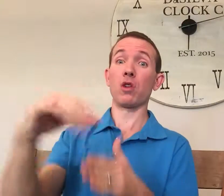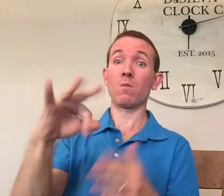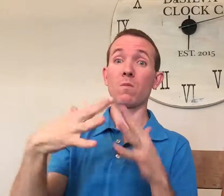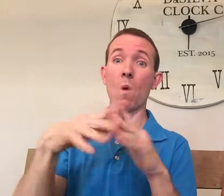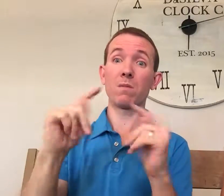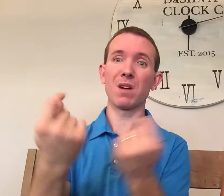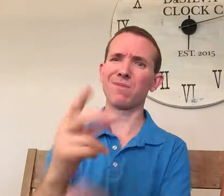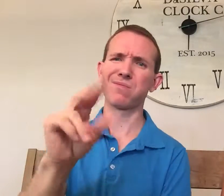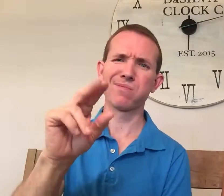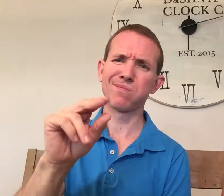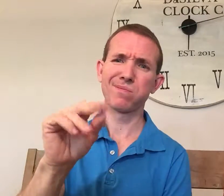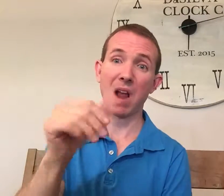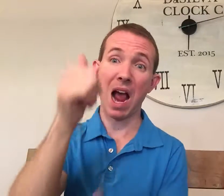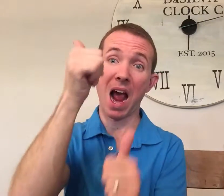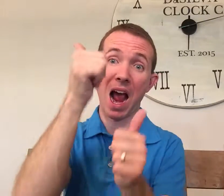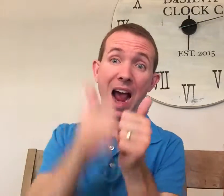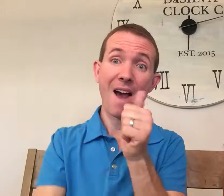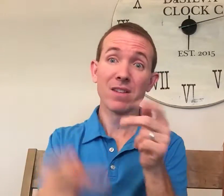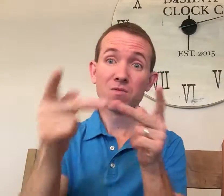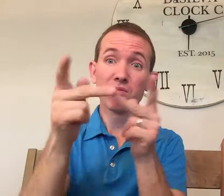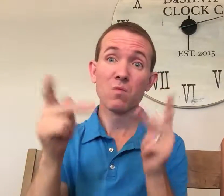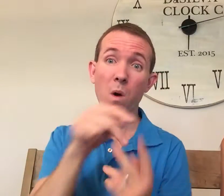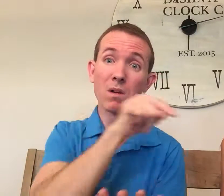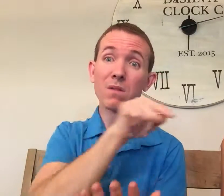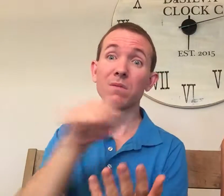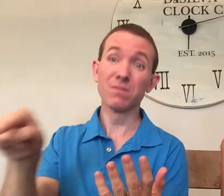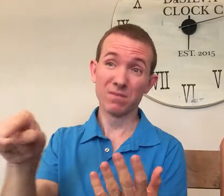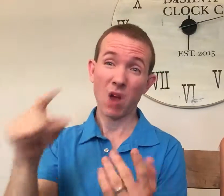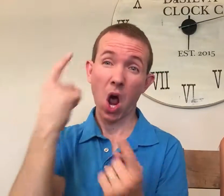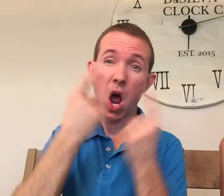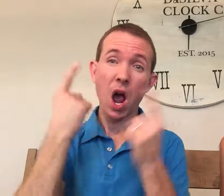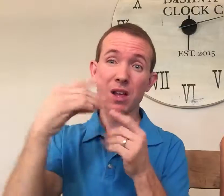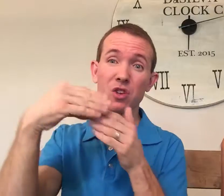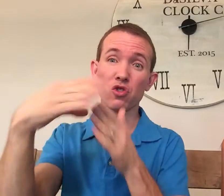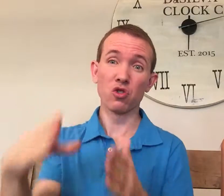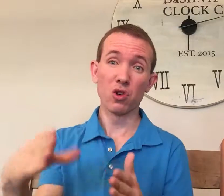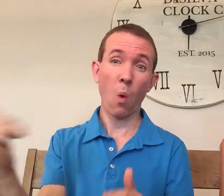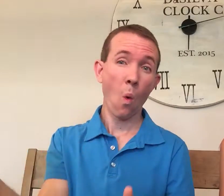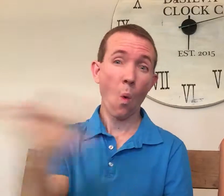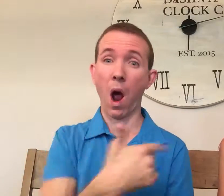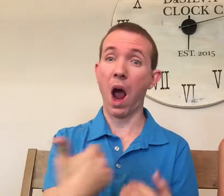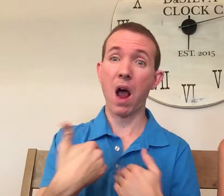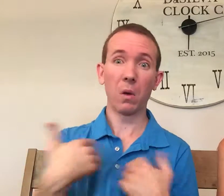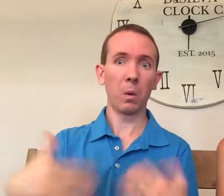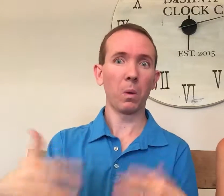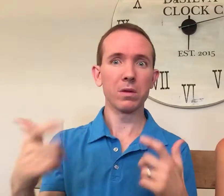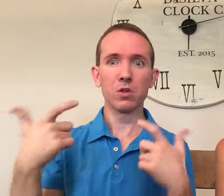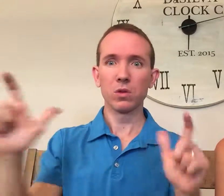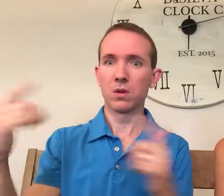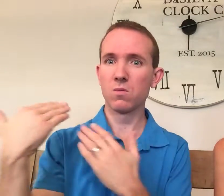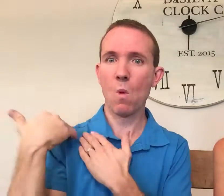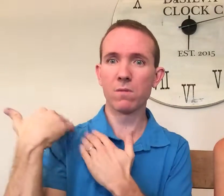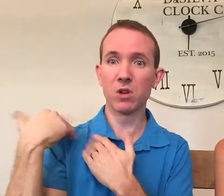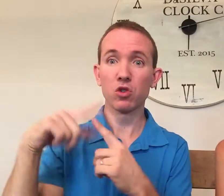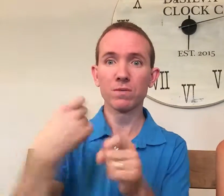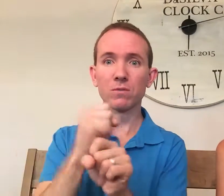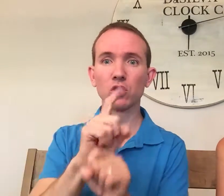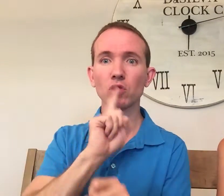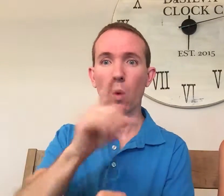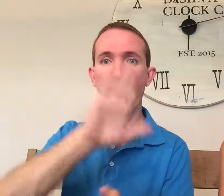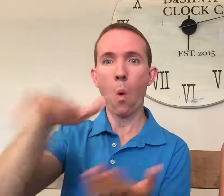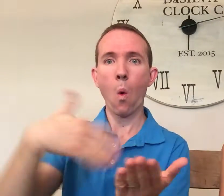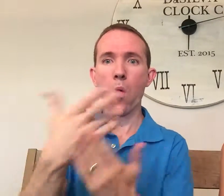quarterbacks, they're not the only leaders of the football team. If you think about it, really everybody on that team is considered a